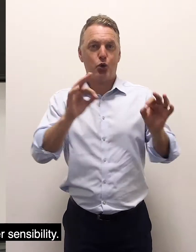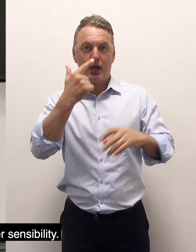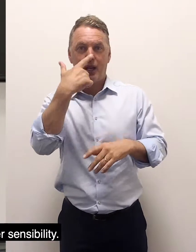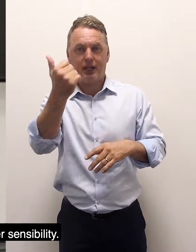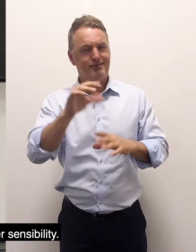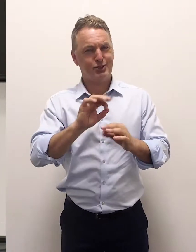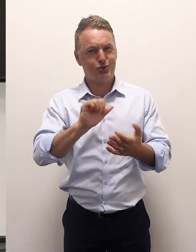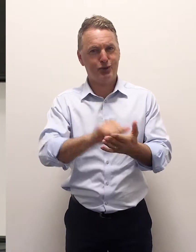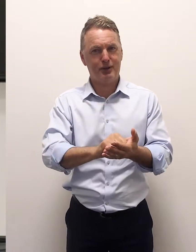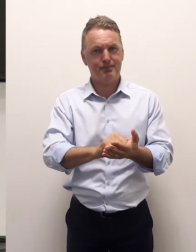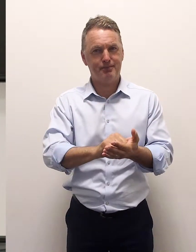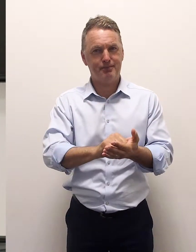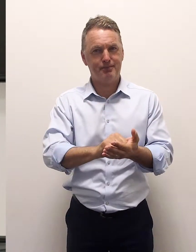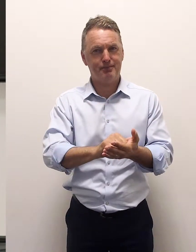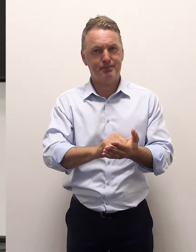other sensibility.